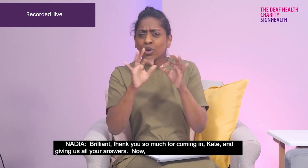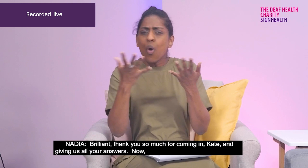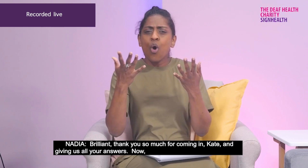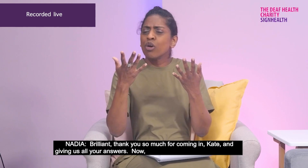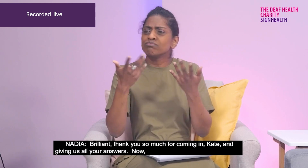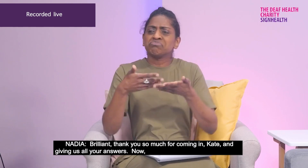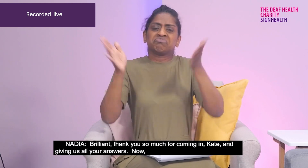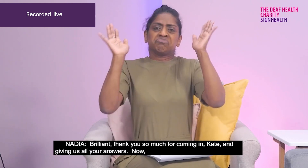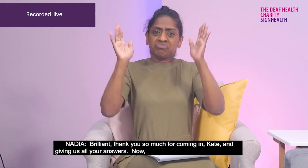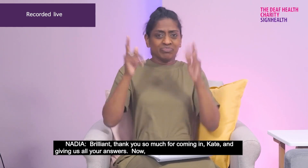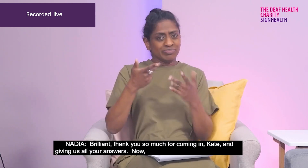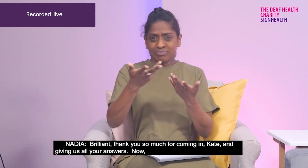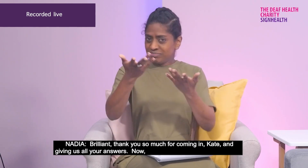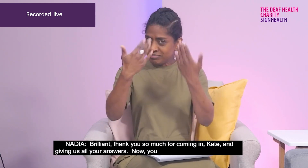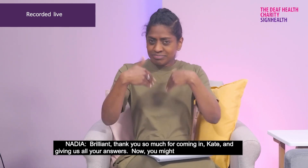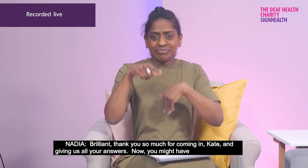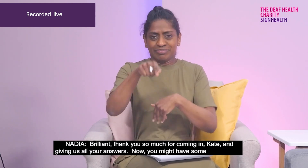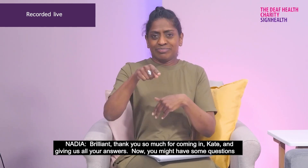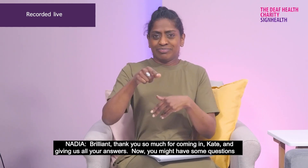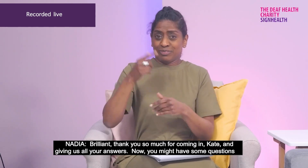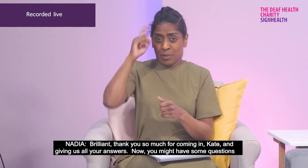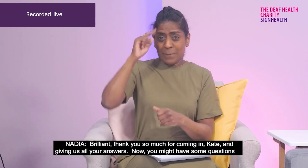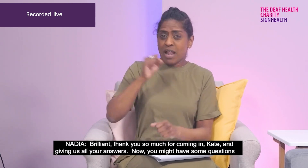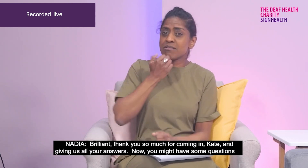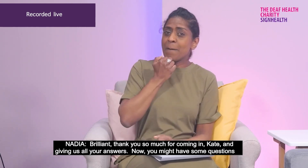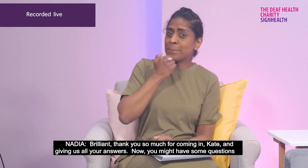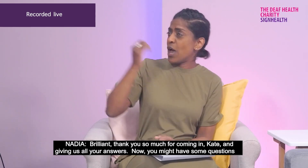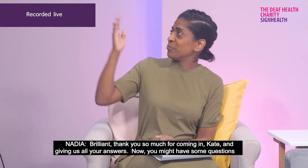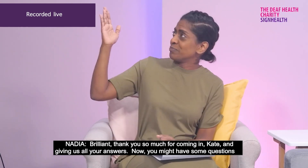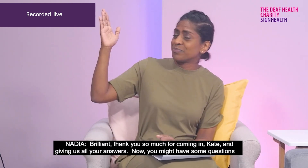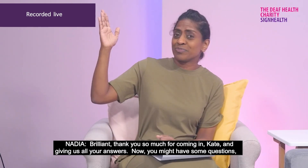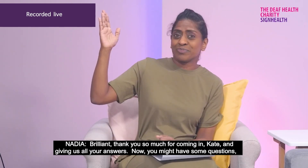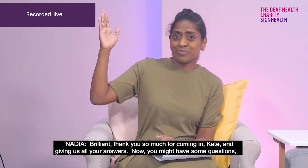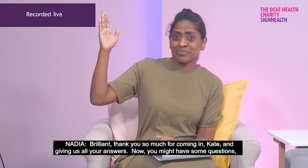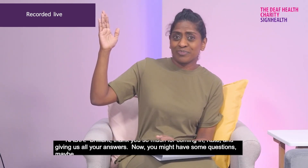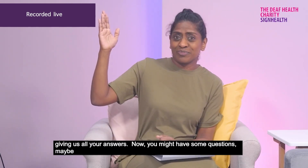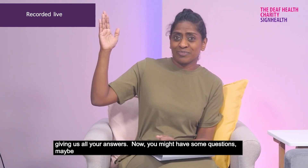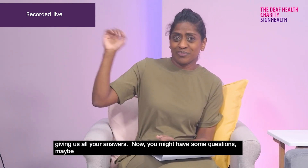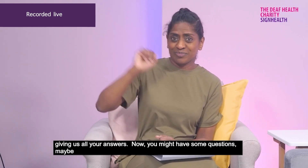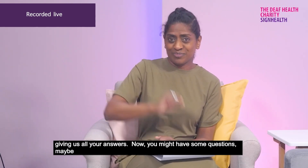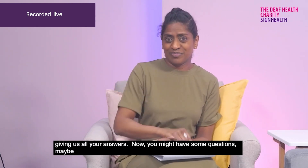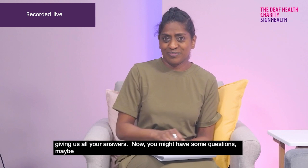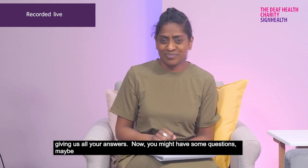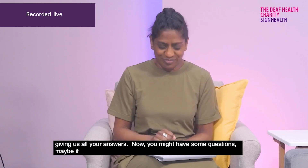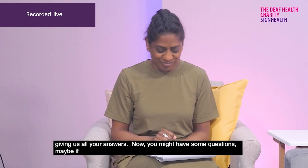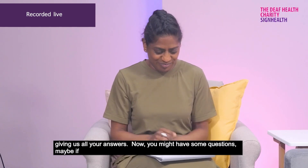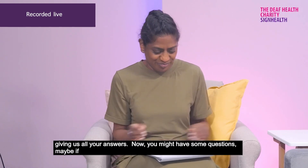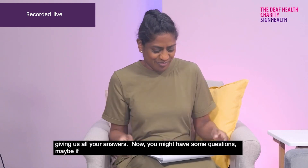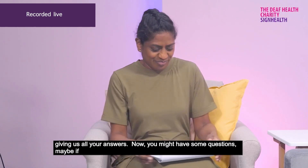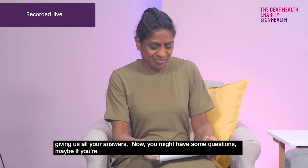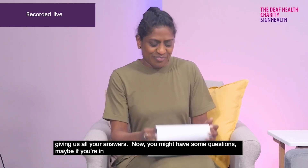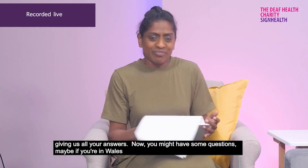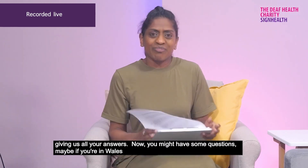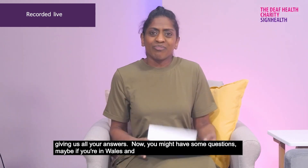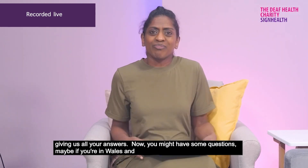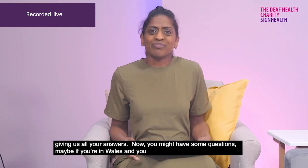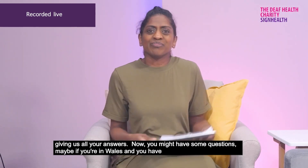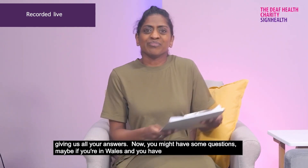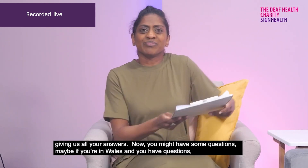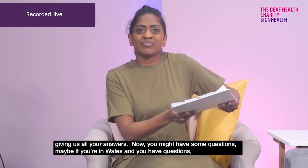Brilliant. So now you might have some questions. Maybe if you're in Wales and you have questions, or anyone else, you're welcome